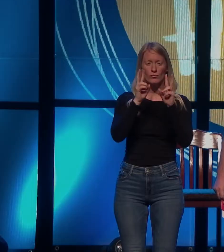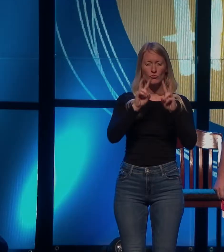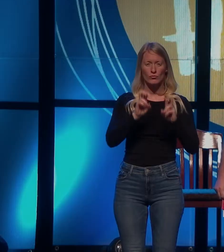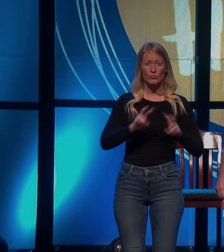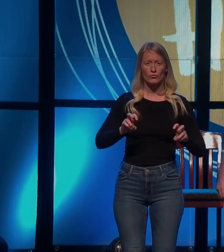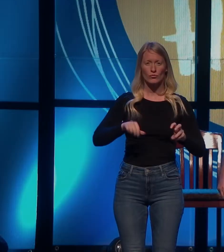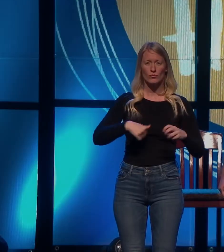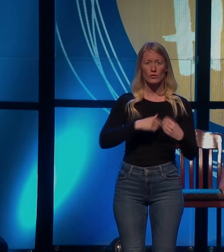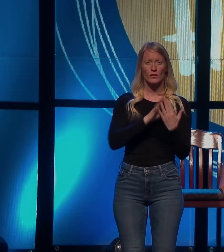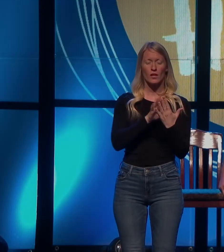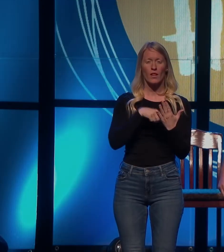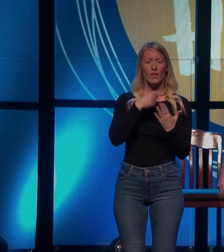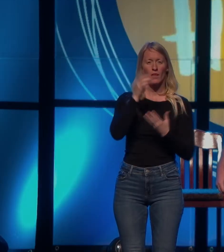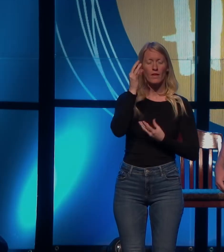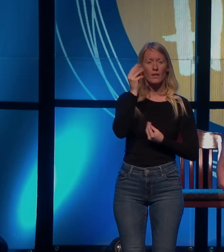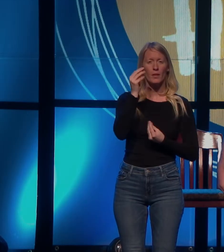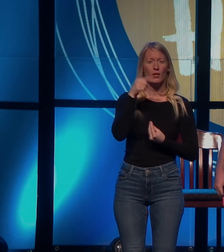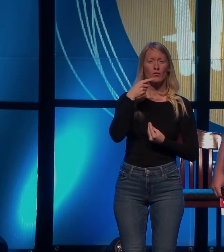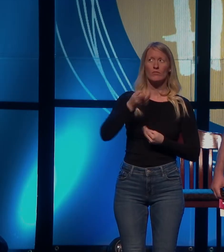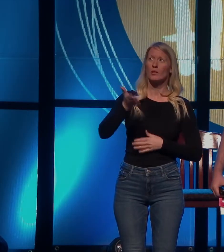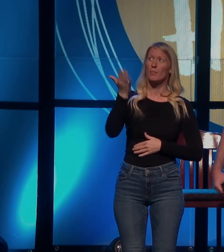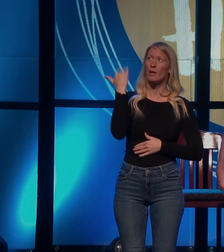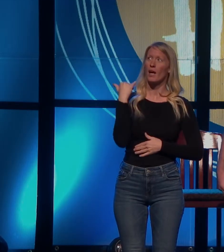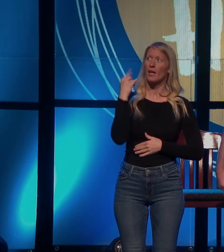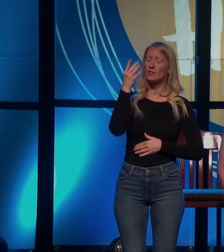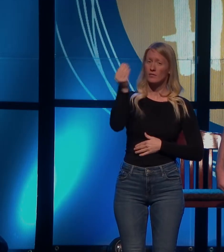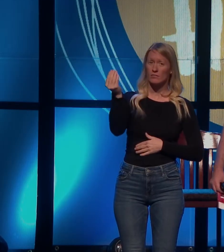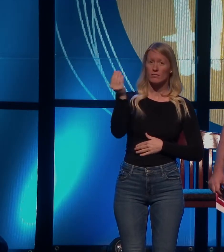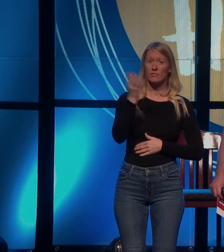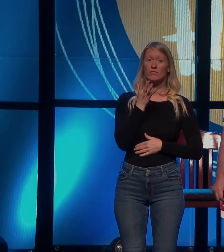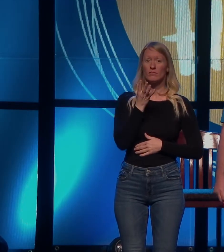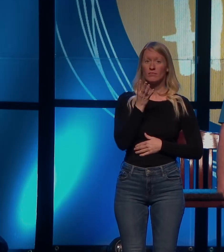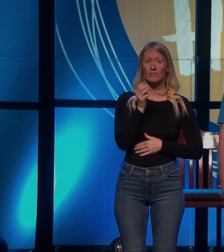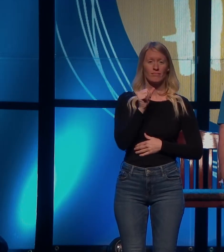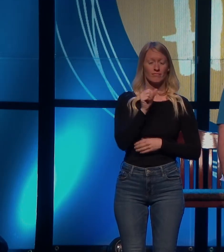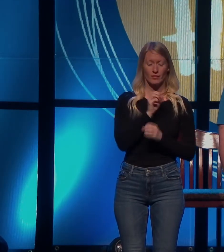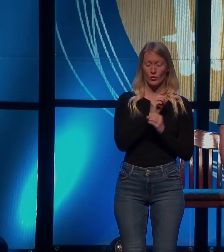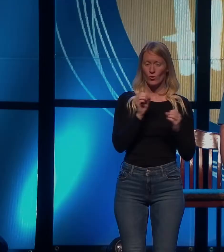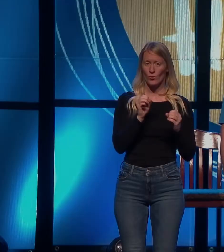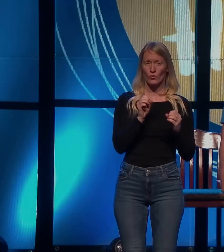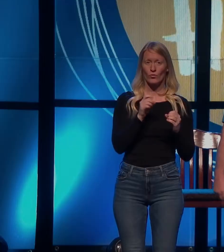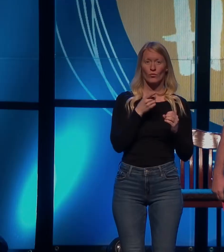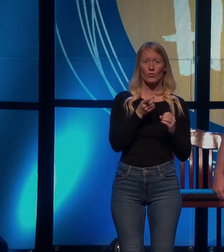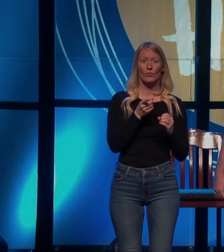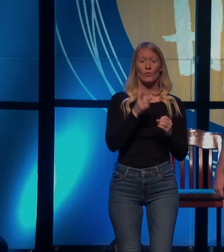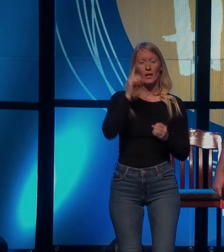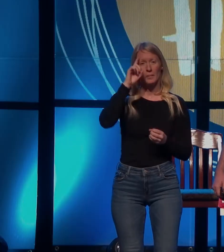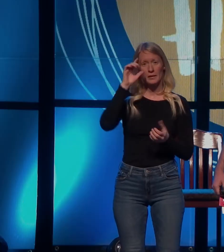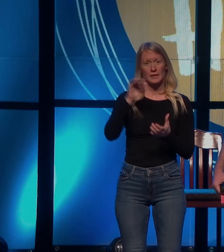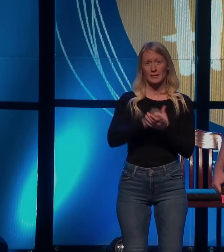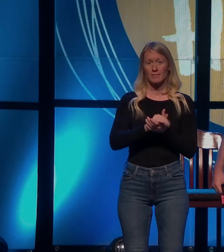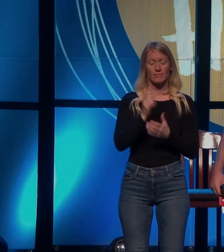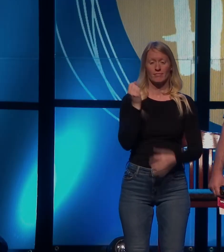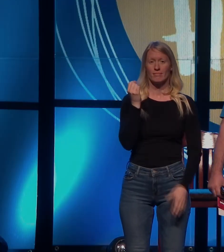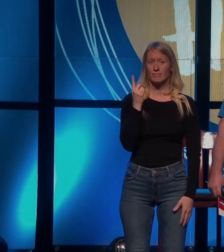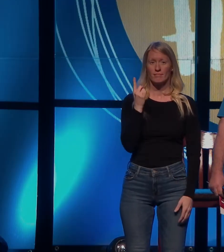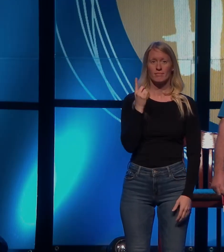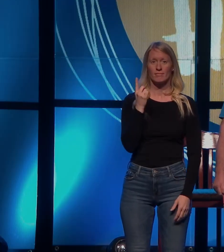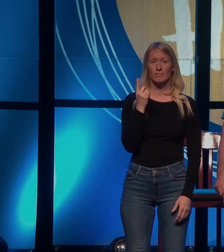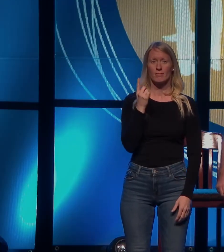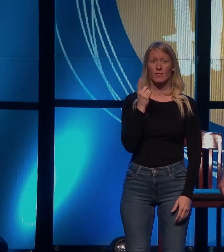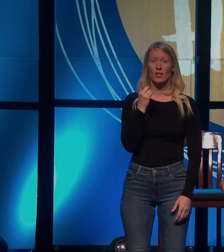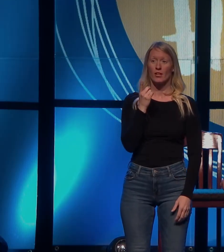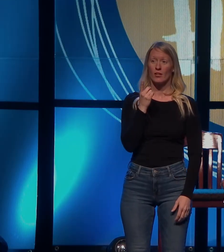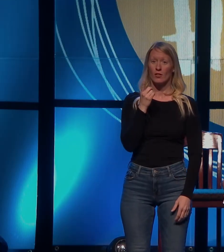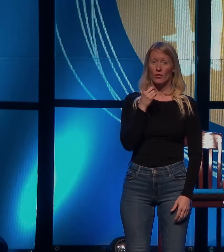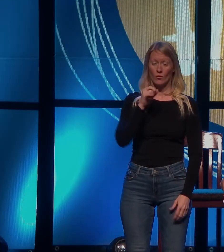of thinking about God that we were handed, or that you were handed, that you no longer believe makes sense to you. So on your